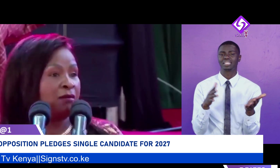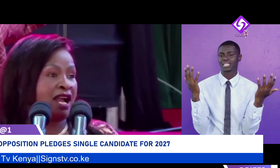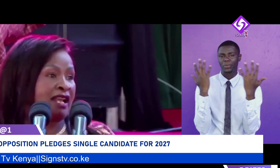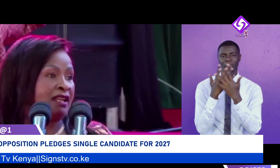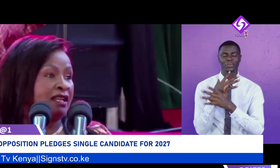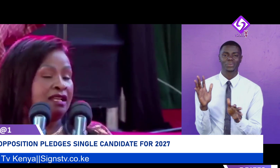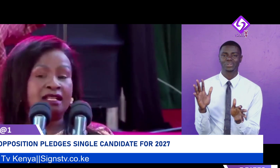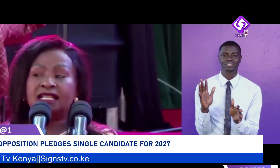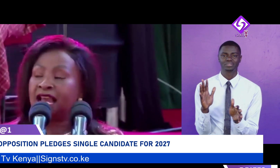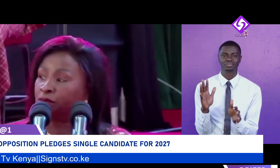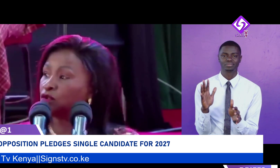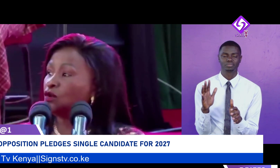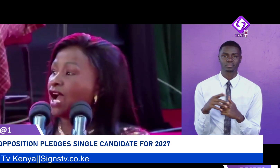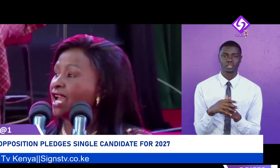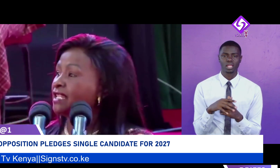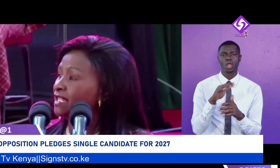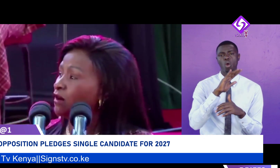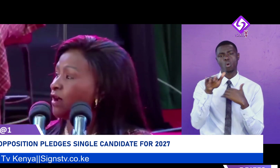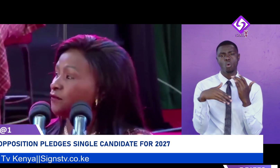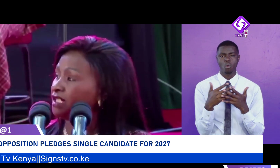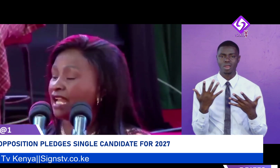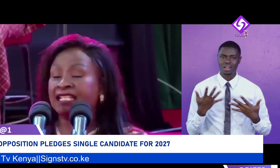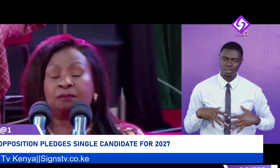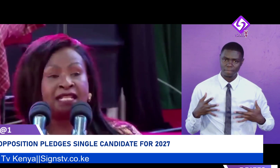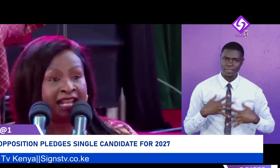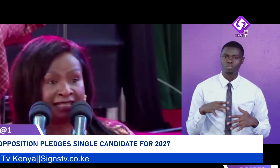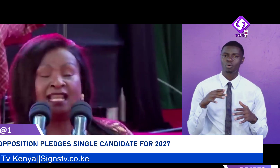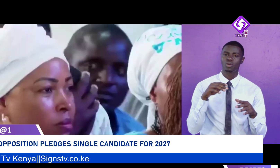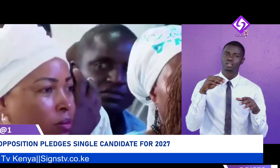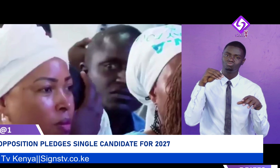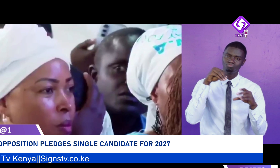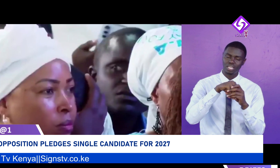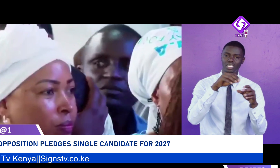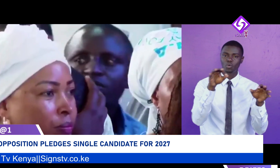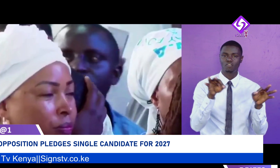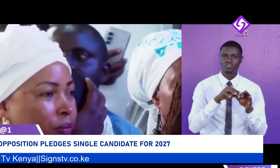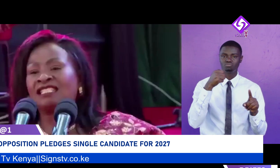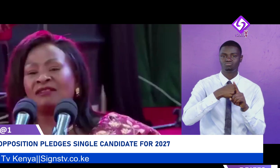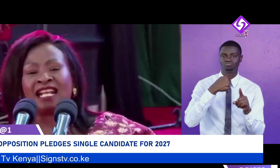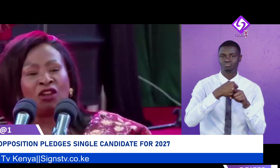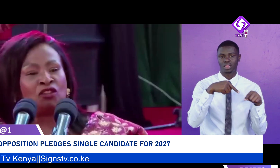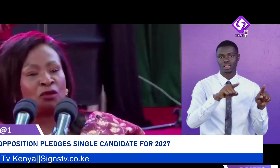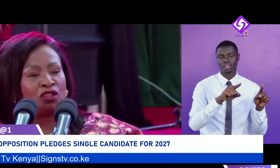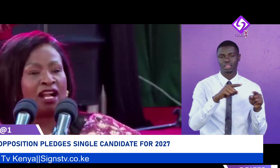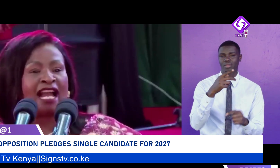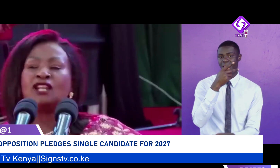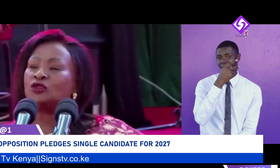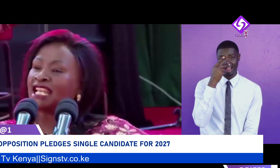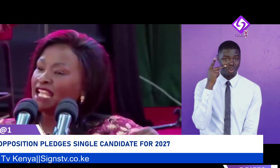imeisha bwana. Kila mtu aingie kwa field ajipiganie. His Excellency Dr. Stephen Kalonzo Musyoka,